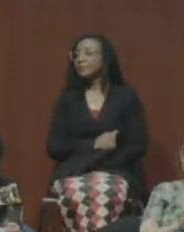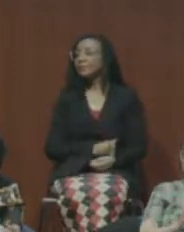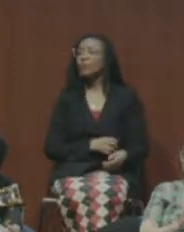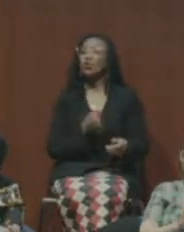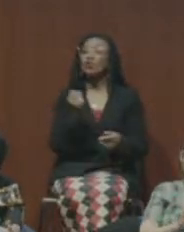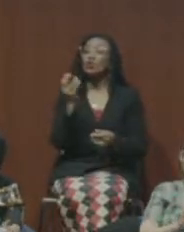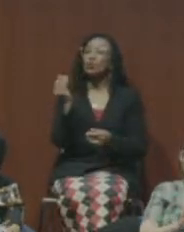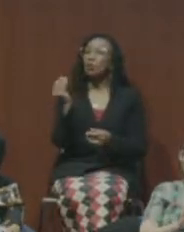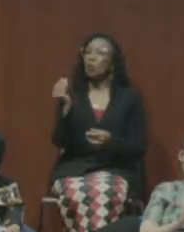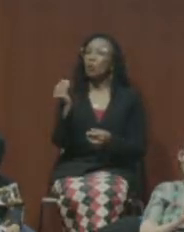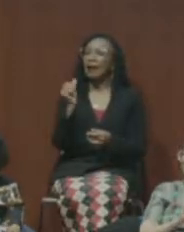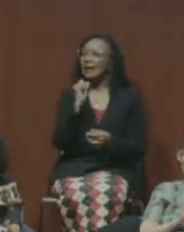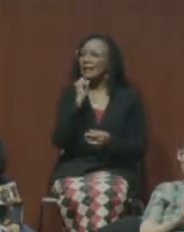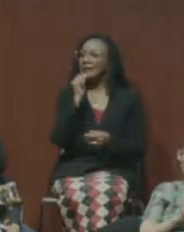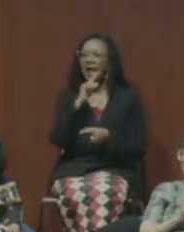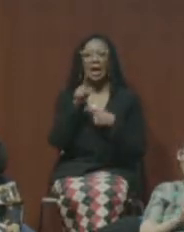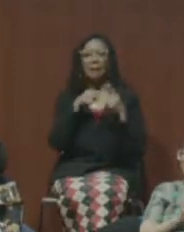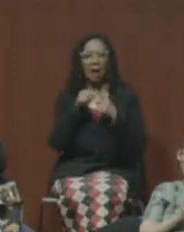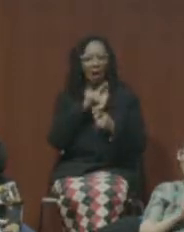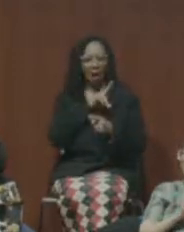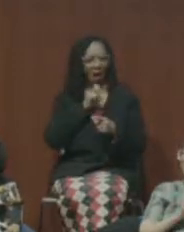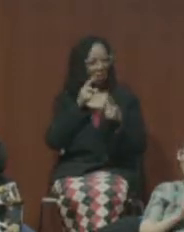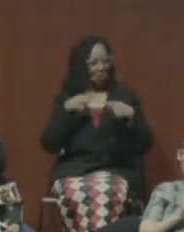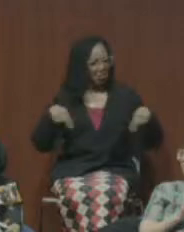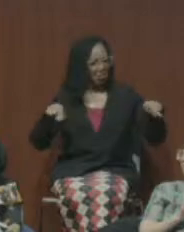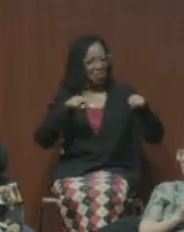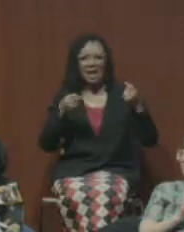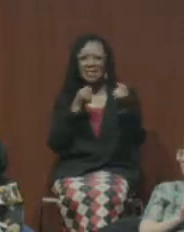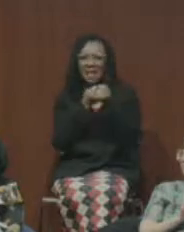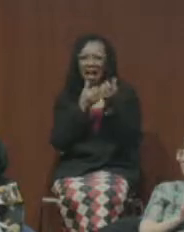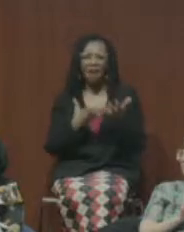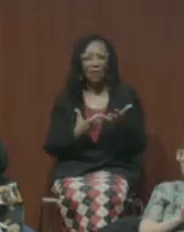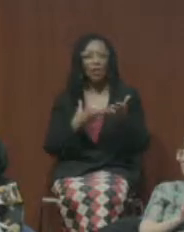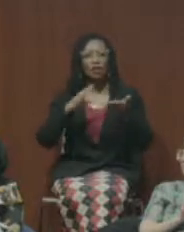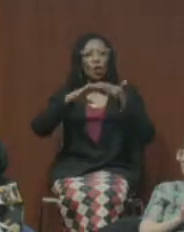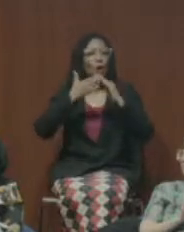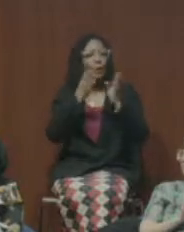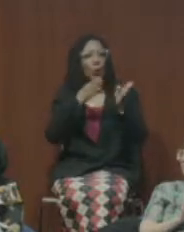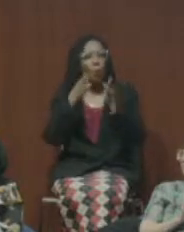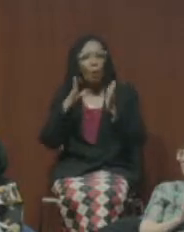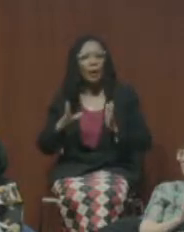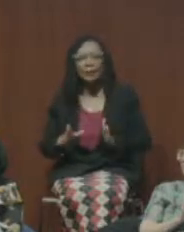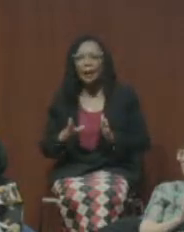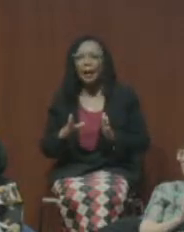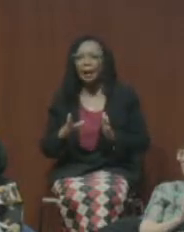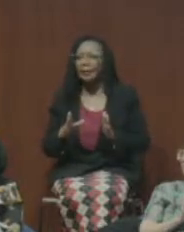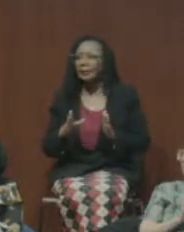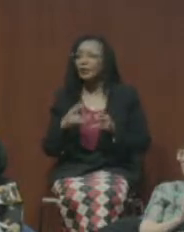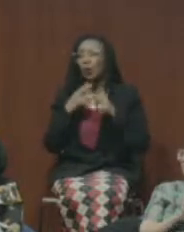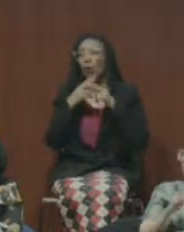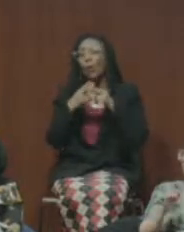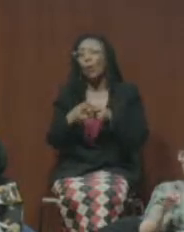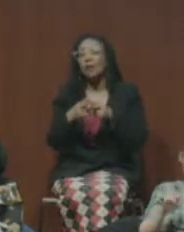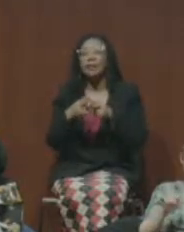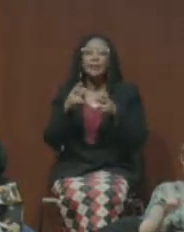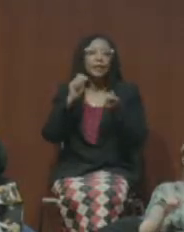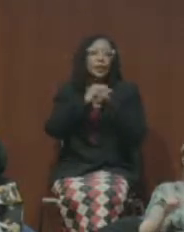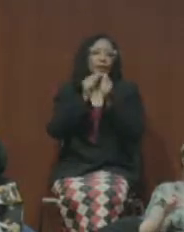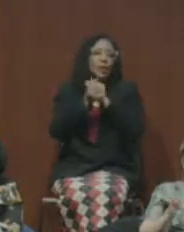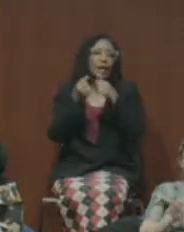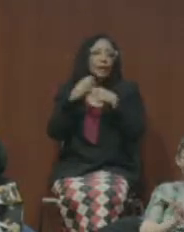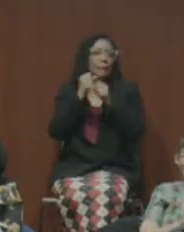And so it's not just about us as advocates, community organizers, and what some may call as change